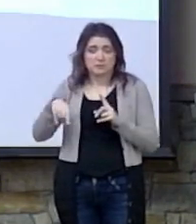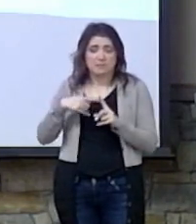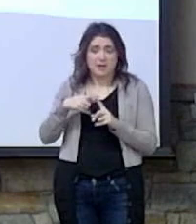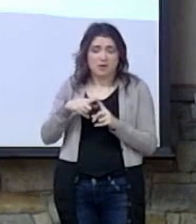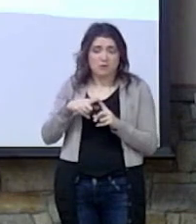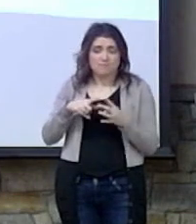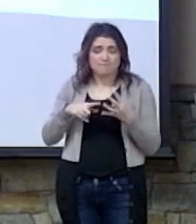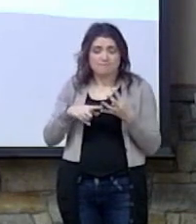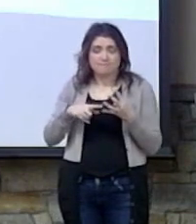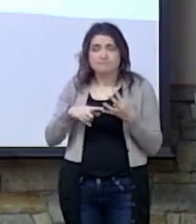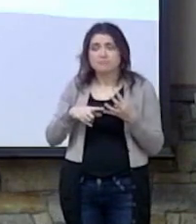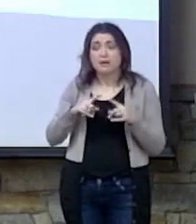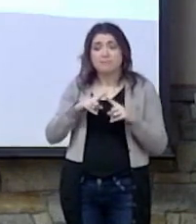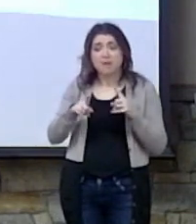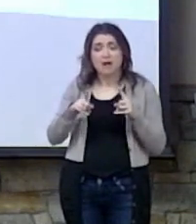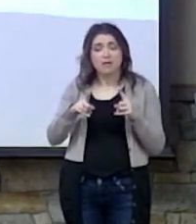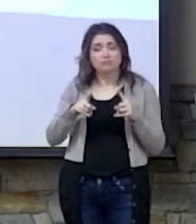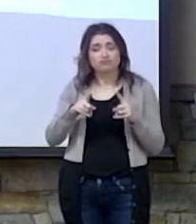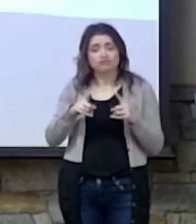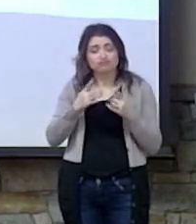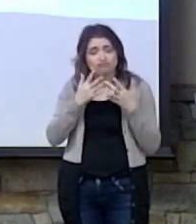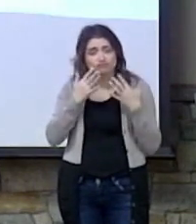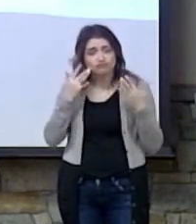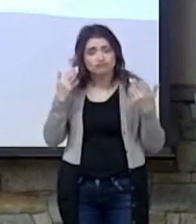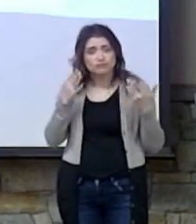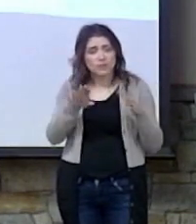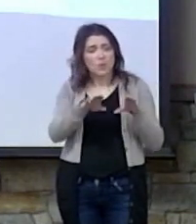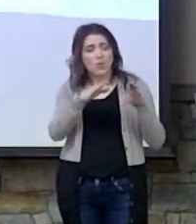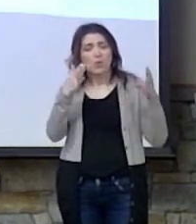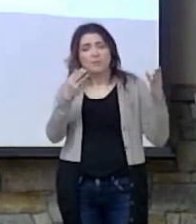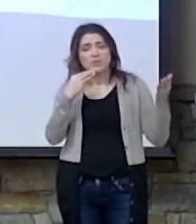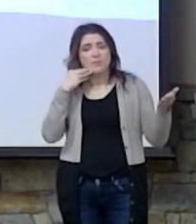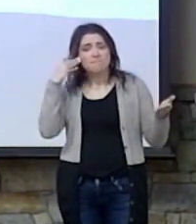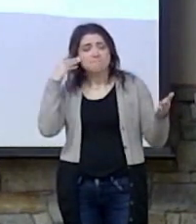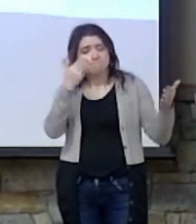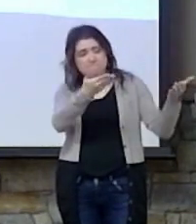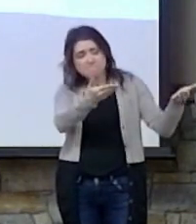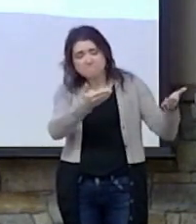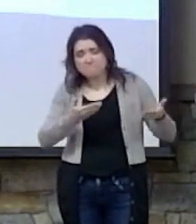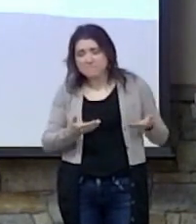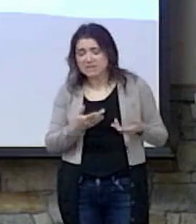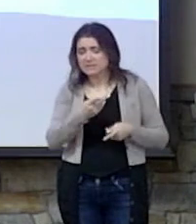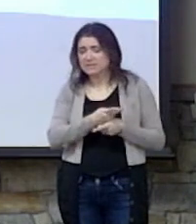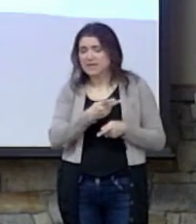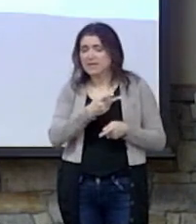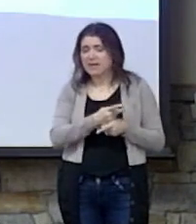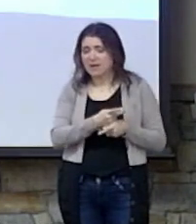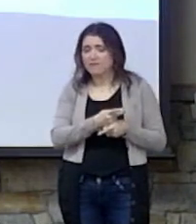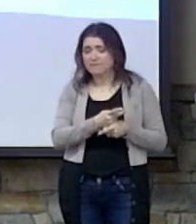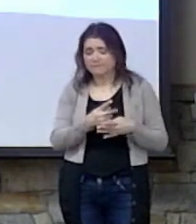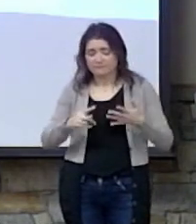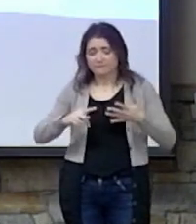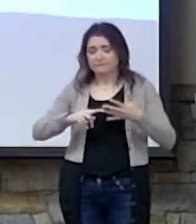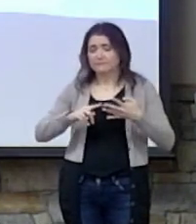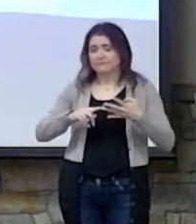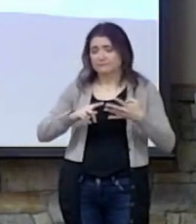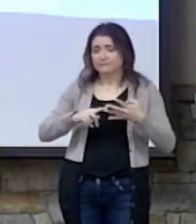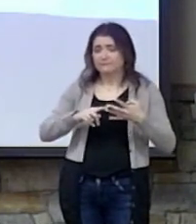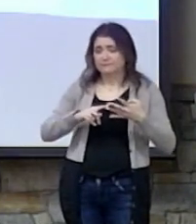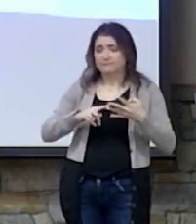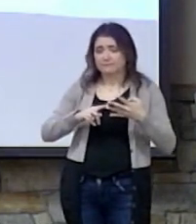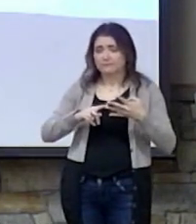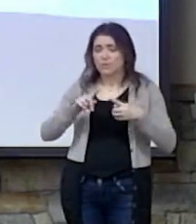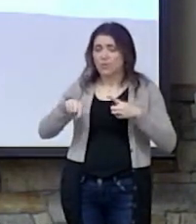we know this: he was hospitable. He opened his house to take care of this young child at the time that had been